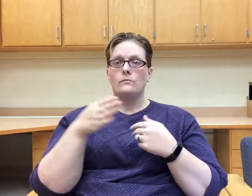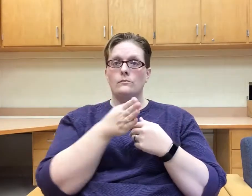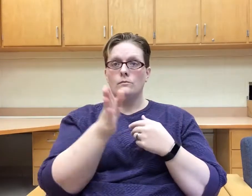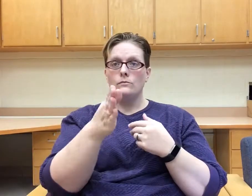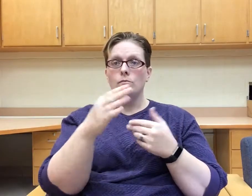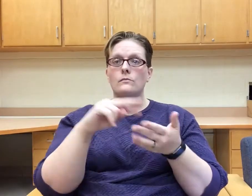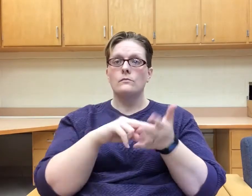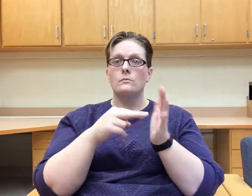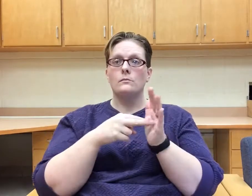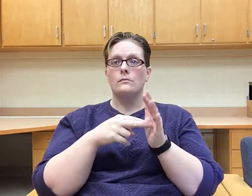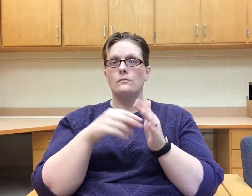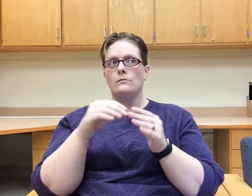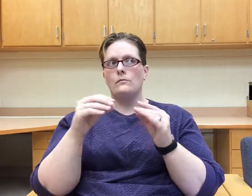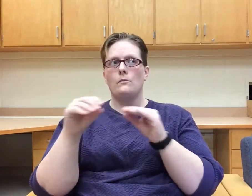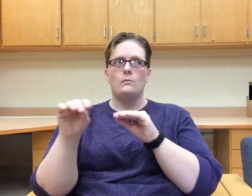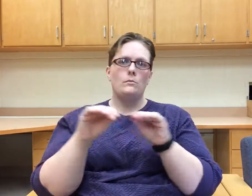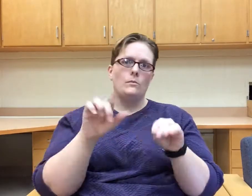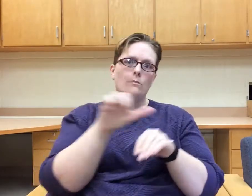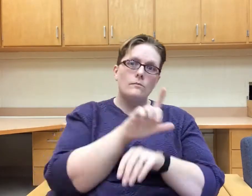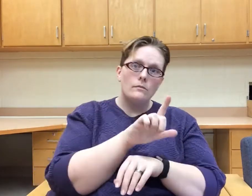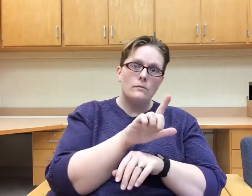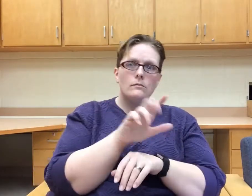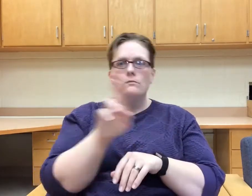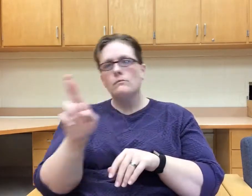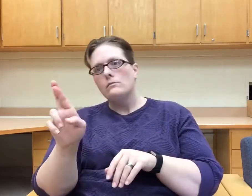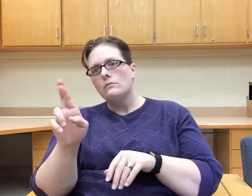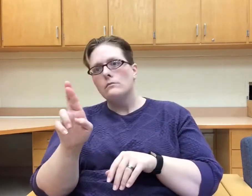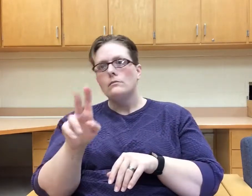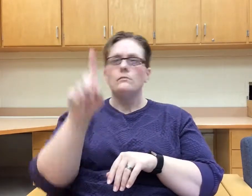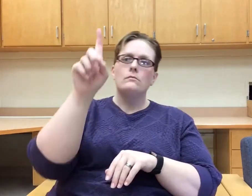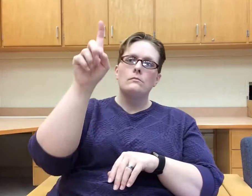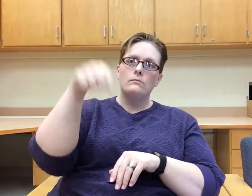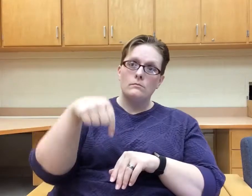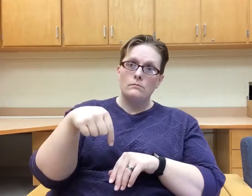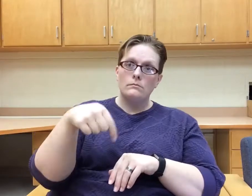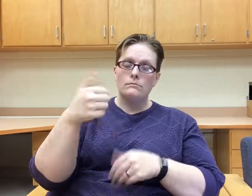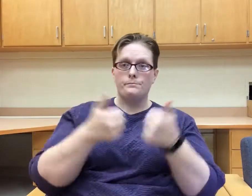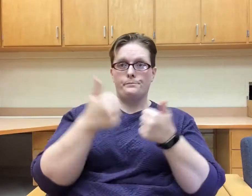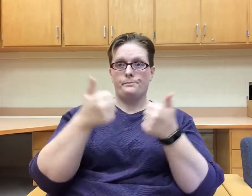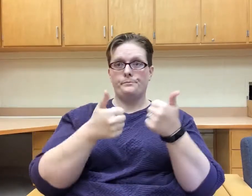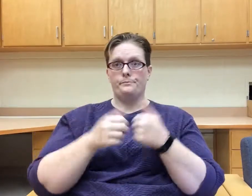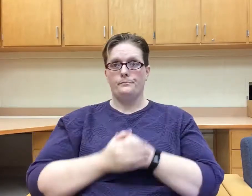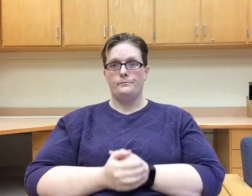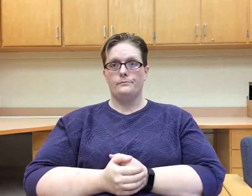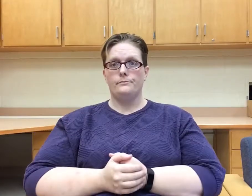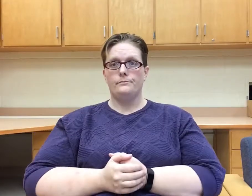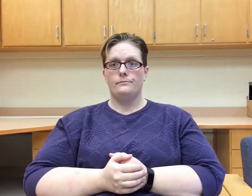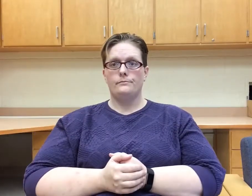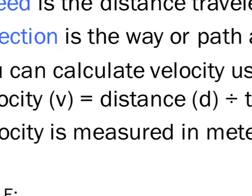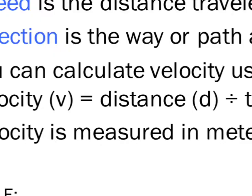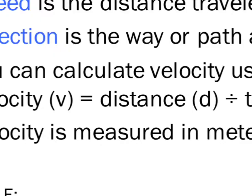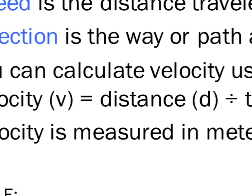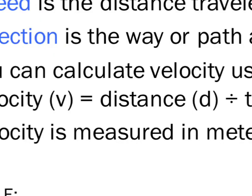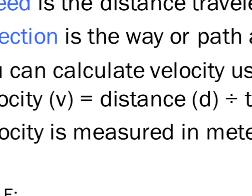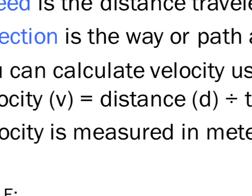there. The third, direction, means which way is it going, up, down, left, right.